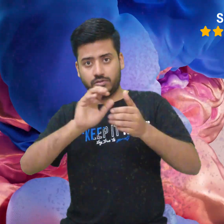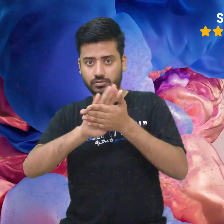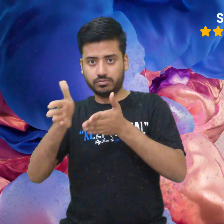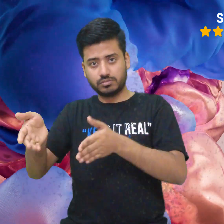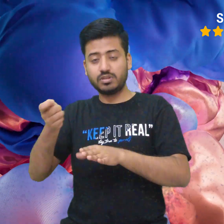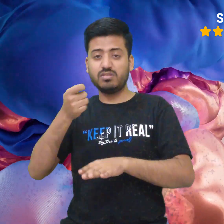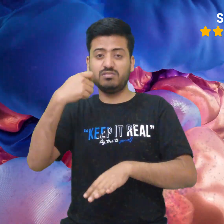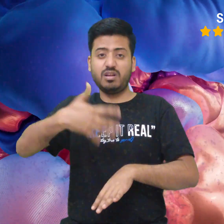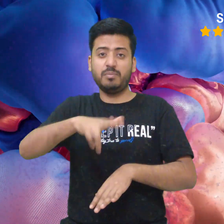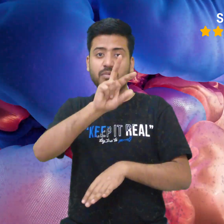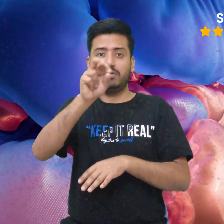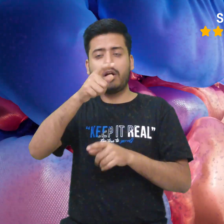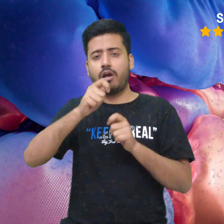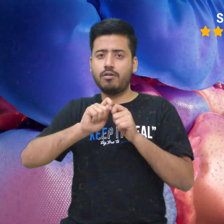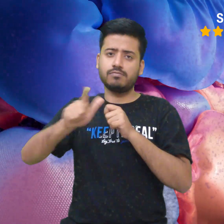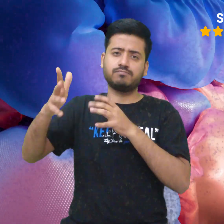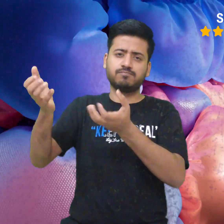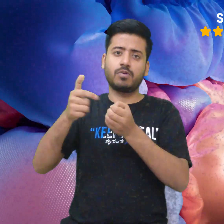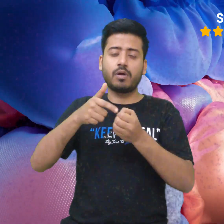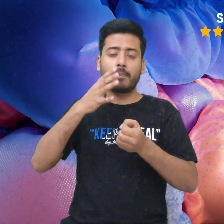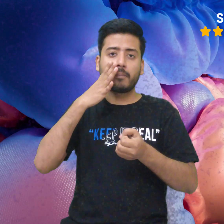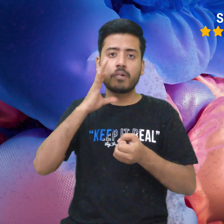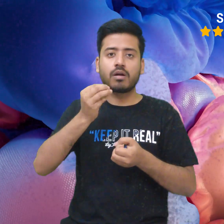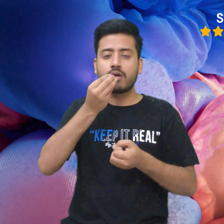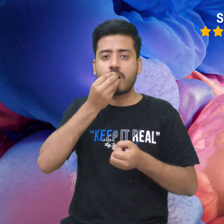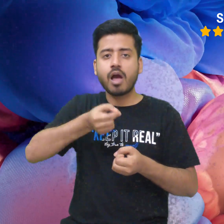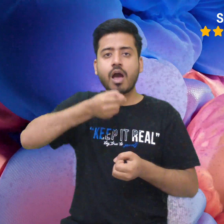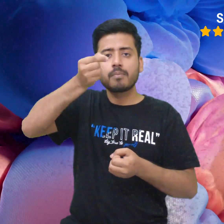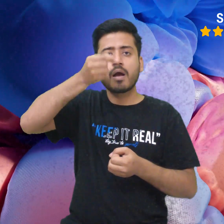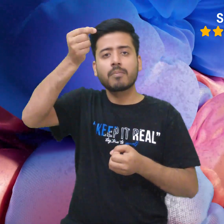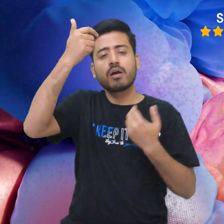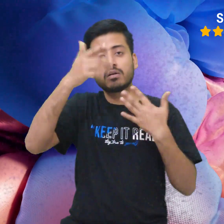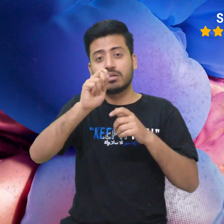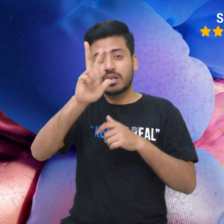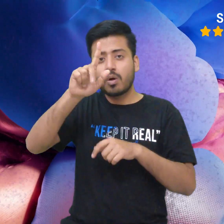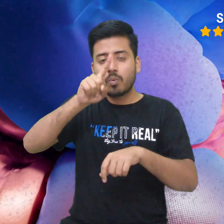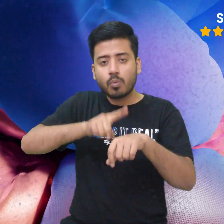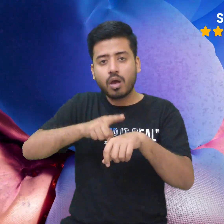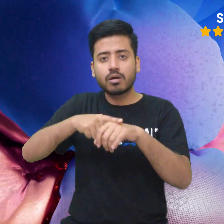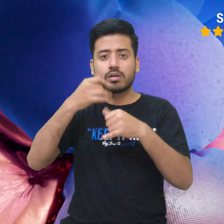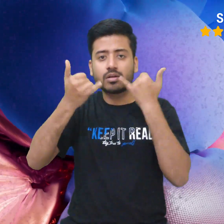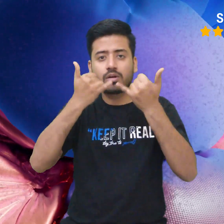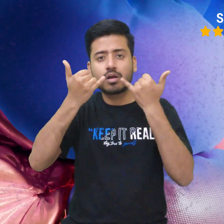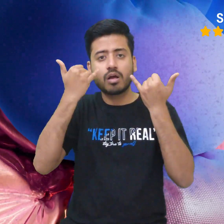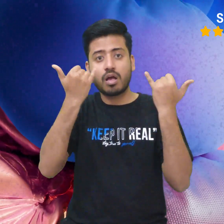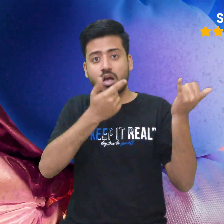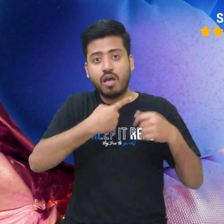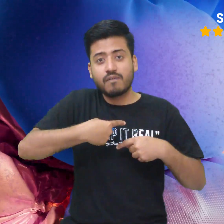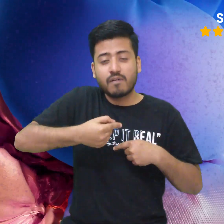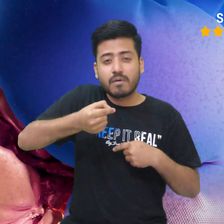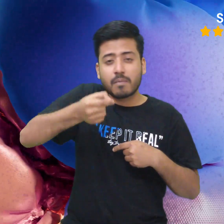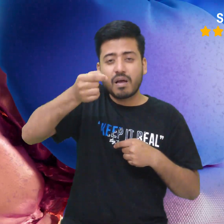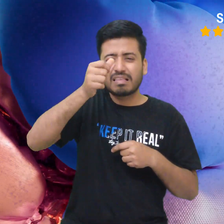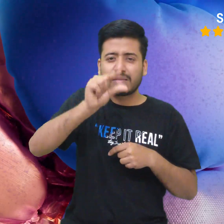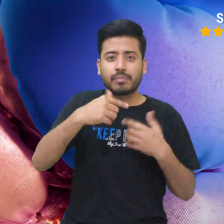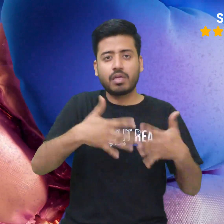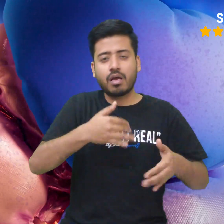about 1,280 milligrams of salt per serving, about half a person's daily recommended dose.